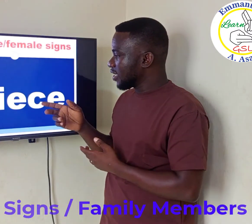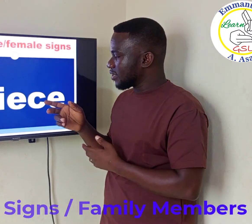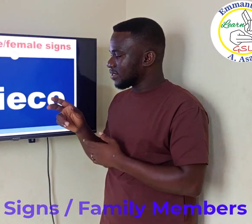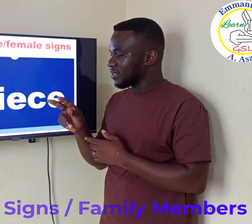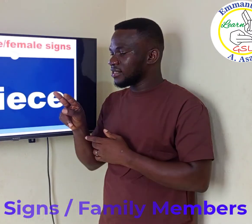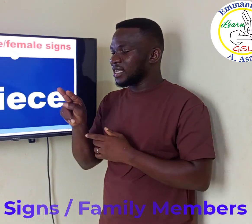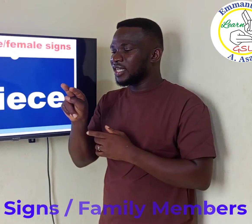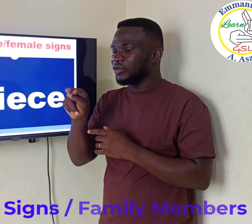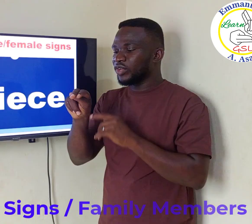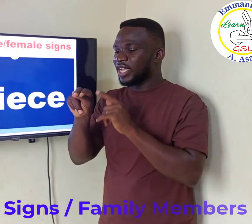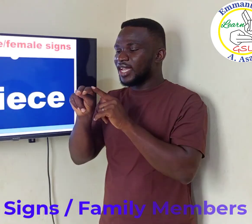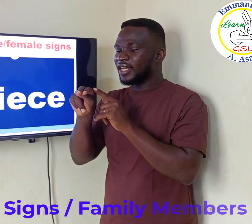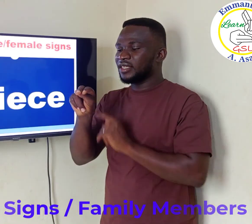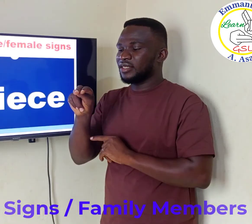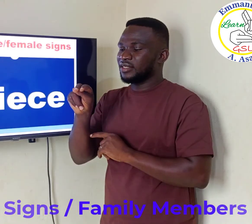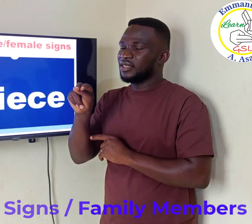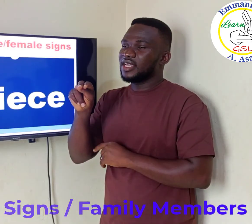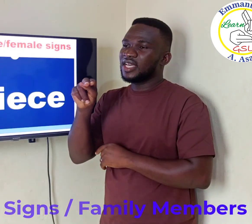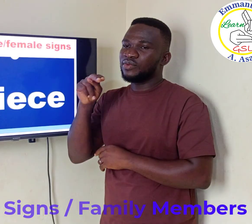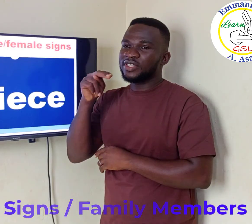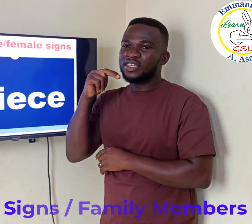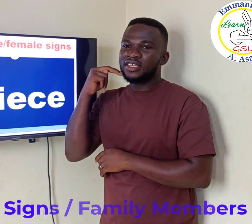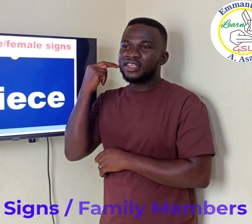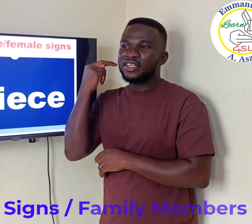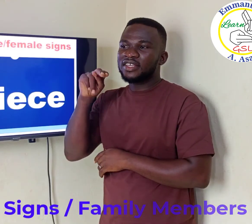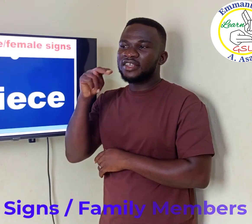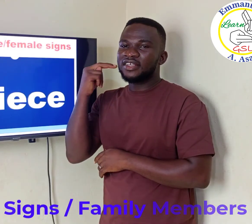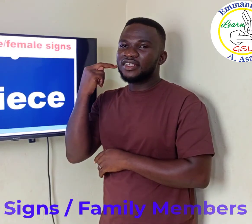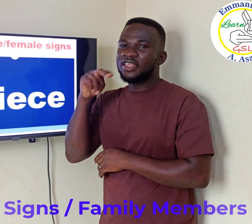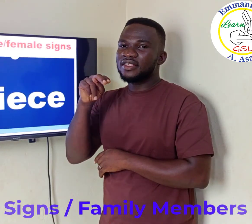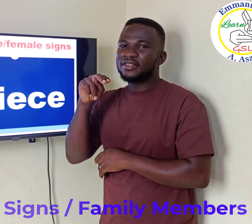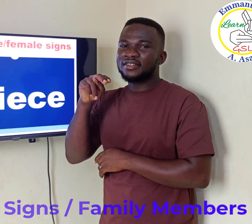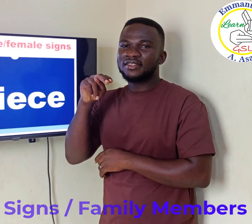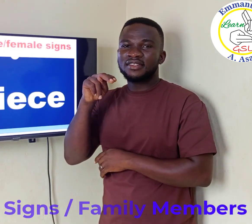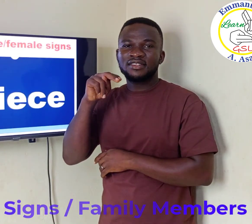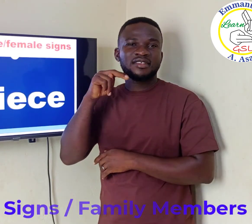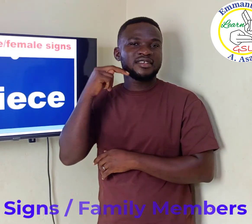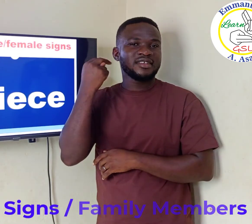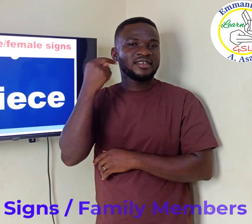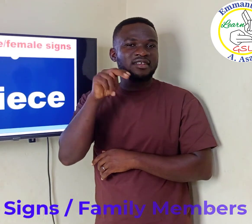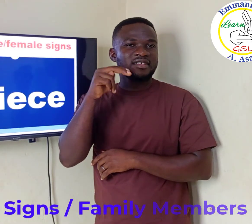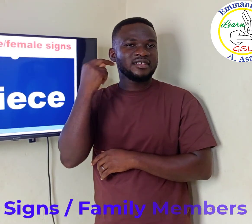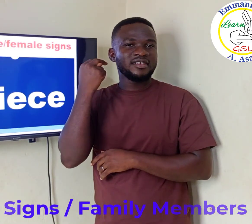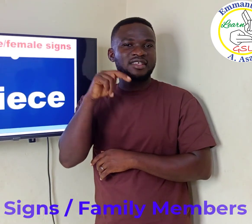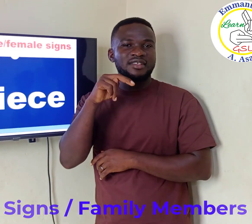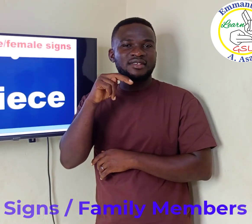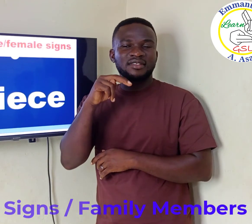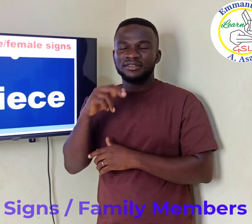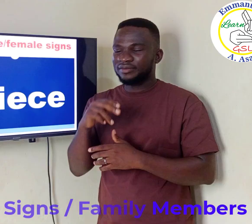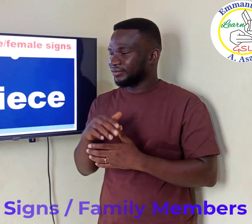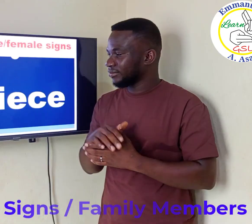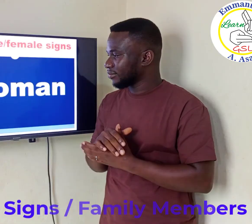Niece is signed with an N, and we say niece, niece.